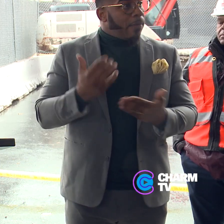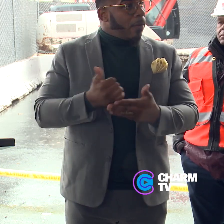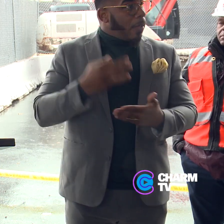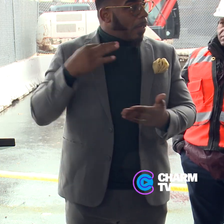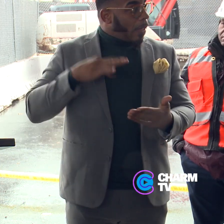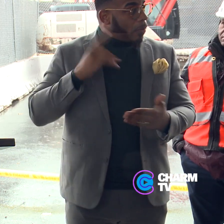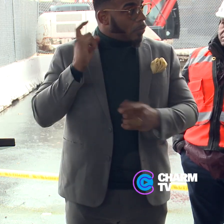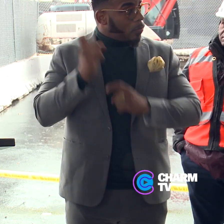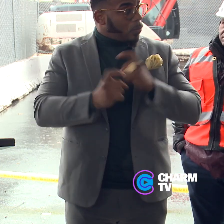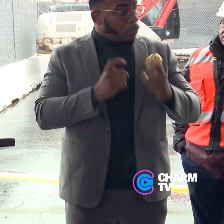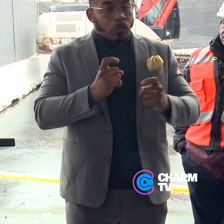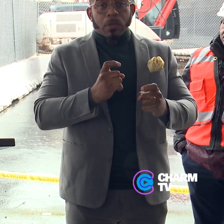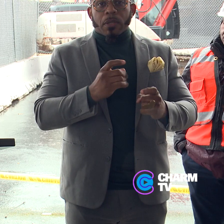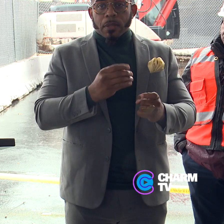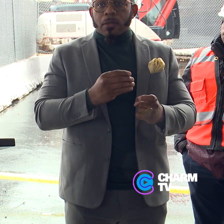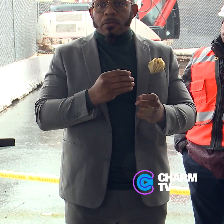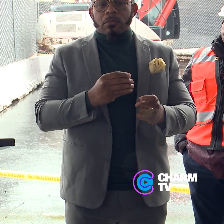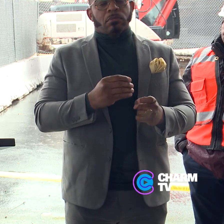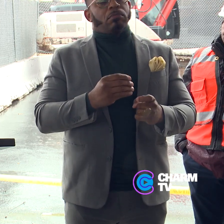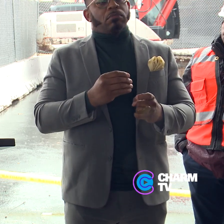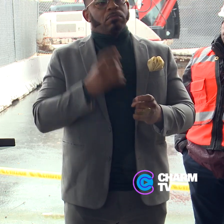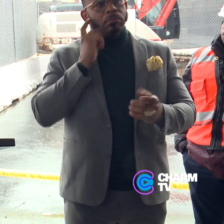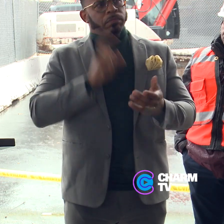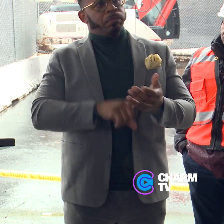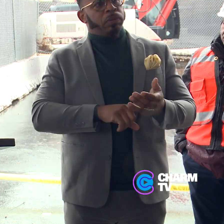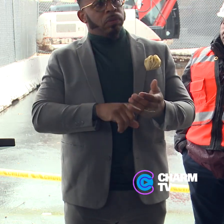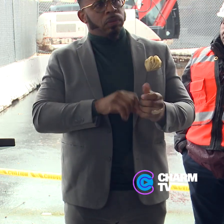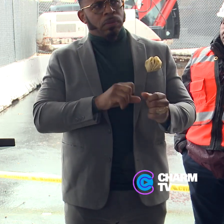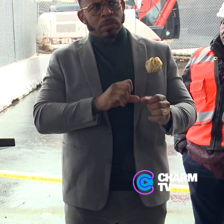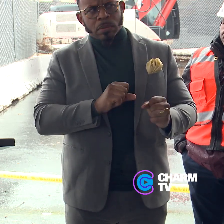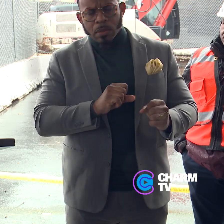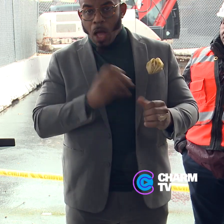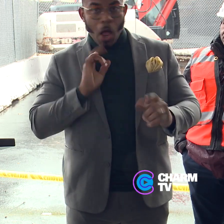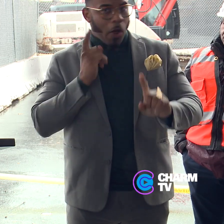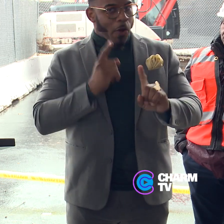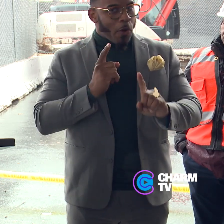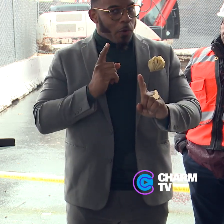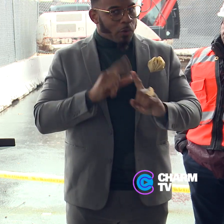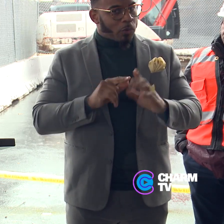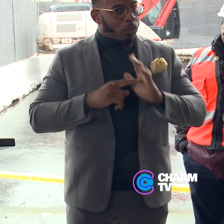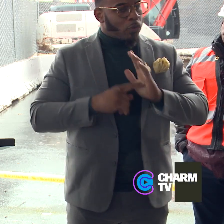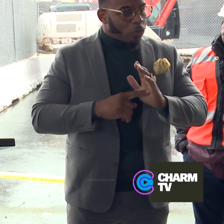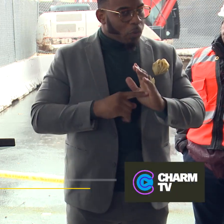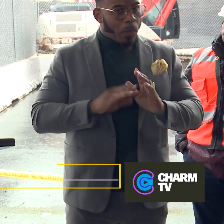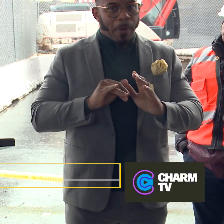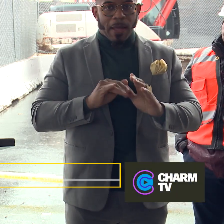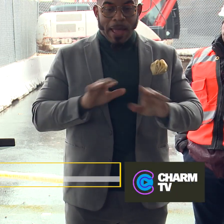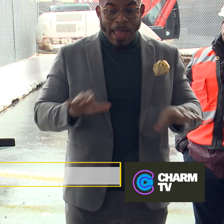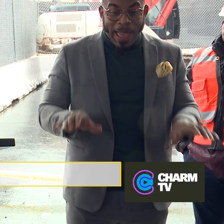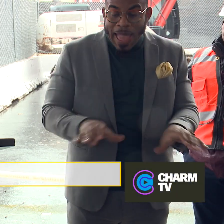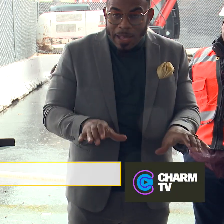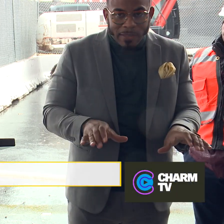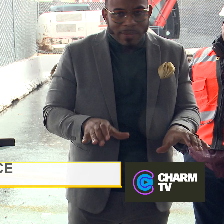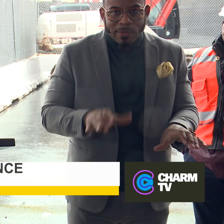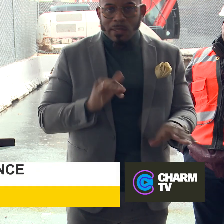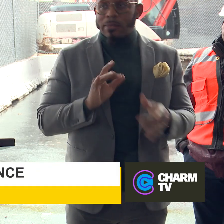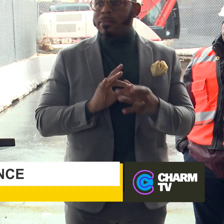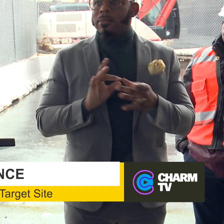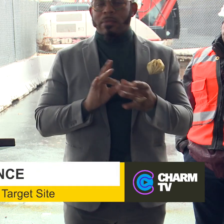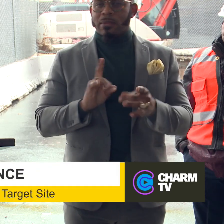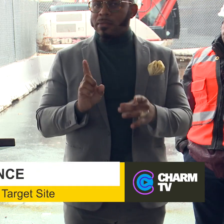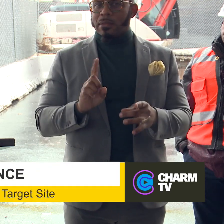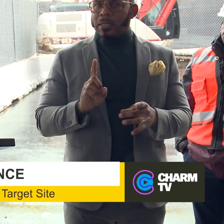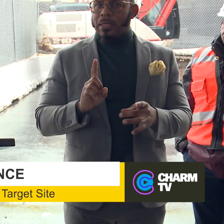to deploy will sit up and take notice. Our goal is to demonstrate by action, not by